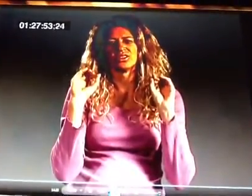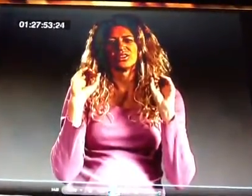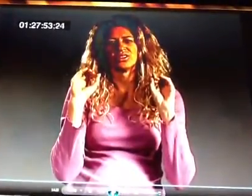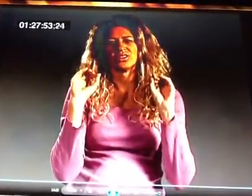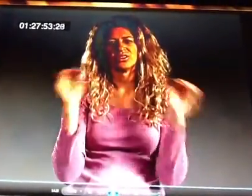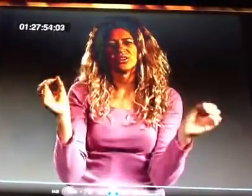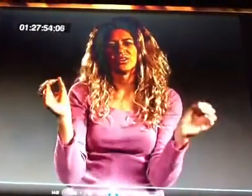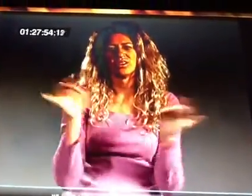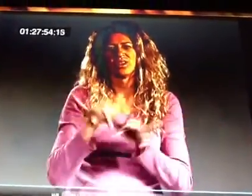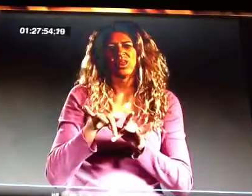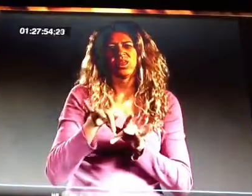time, too.